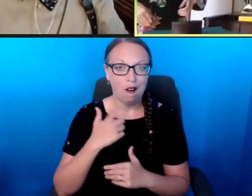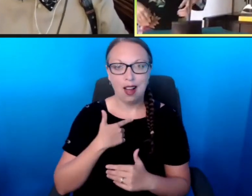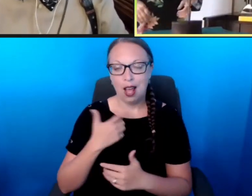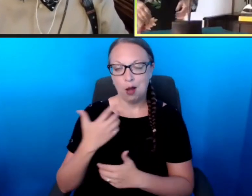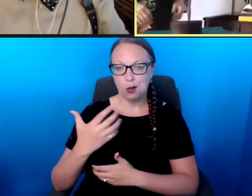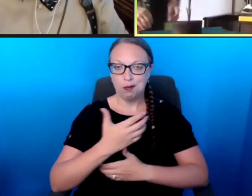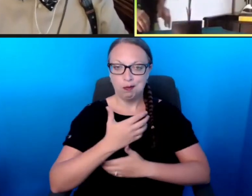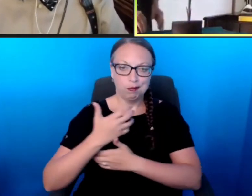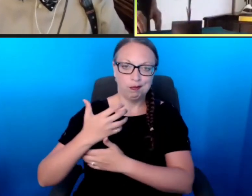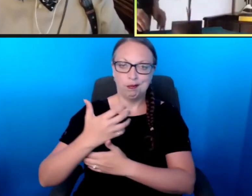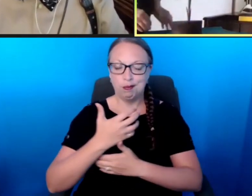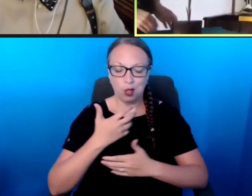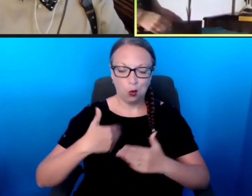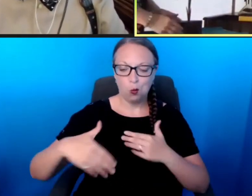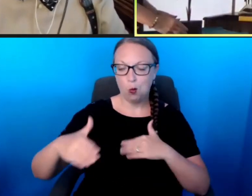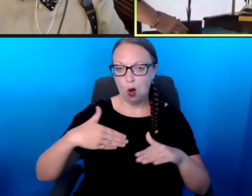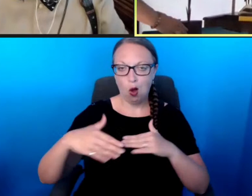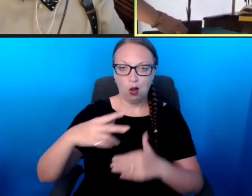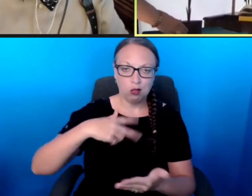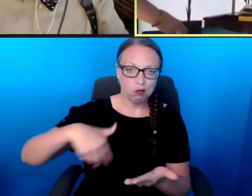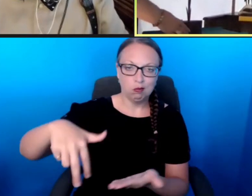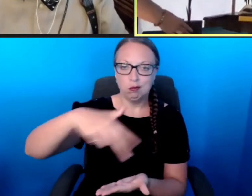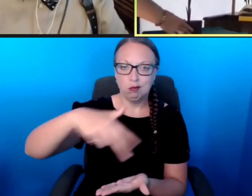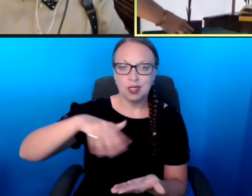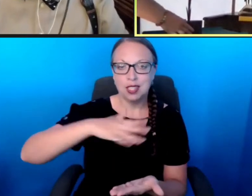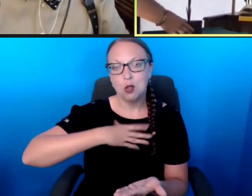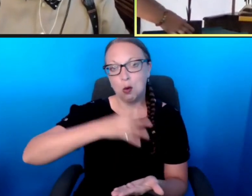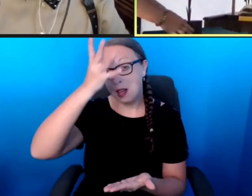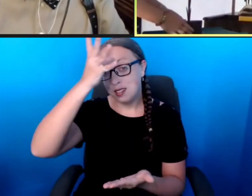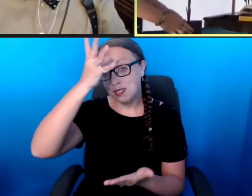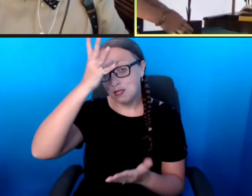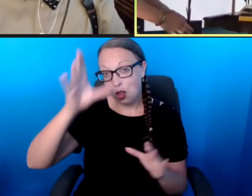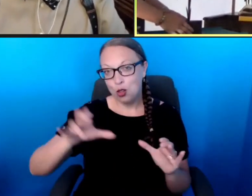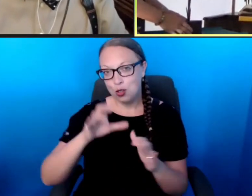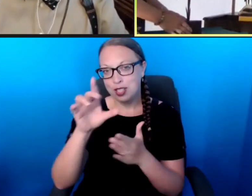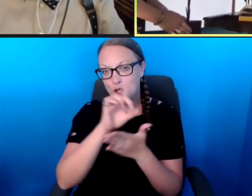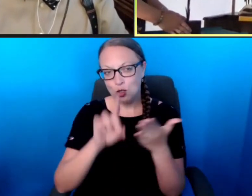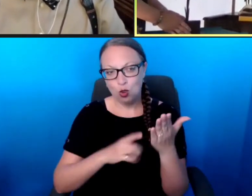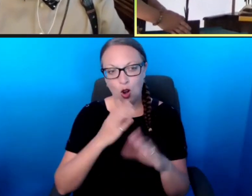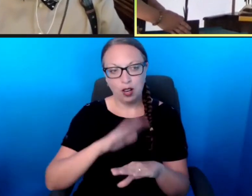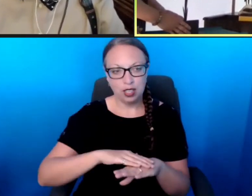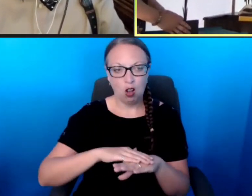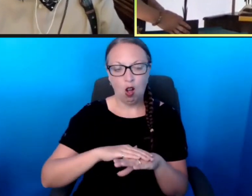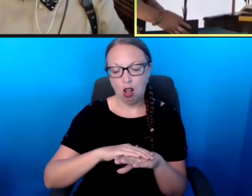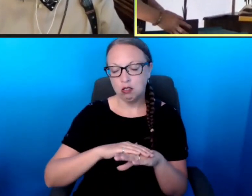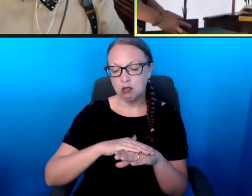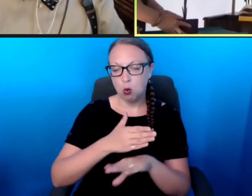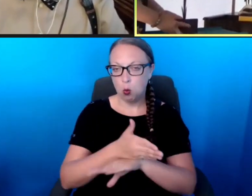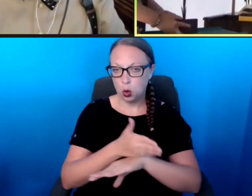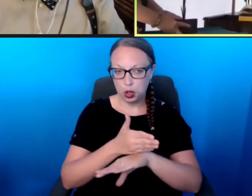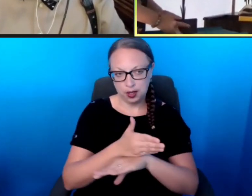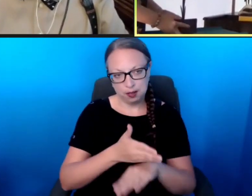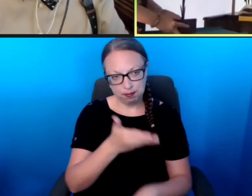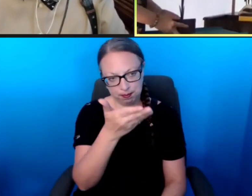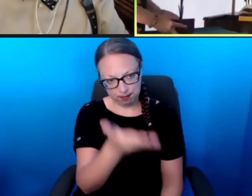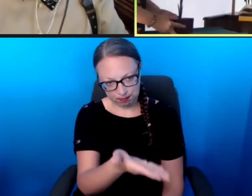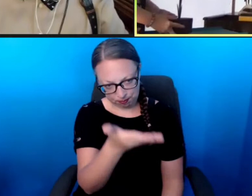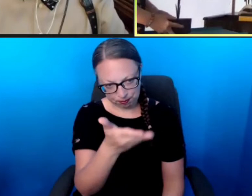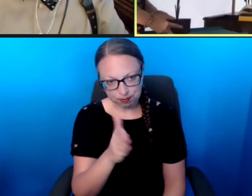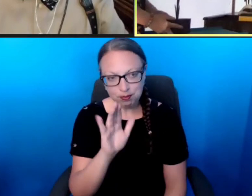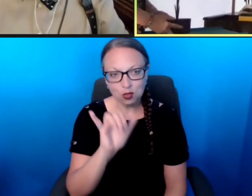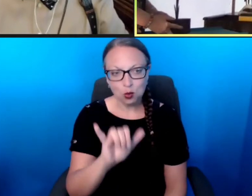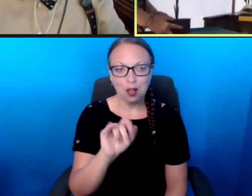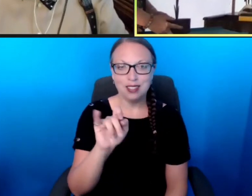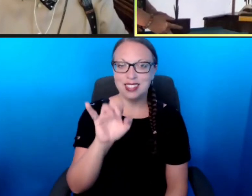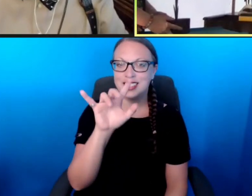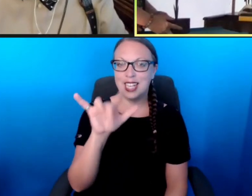and he did a drawing. It's on wood, on board, and so that's Tally peering